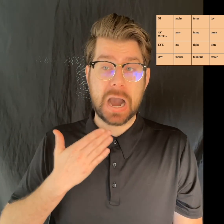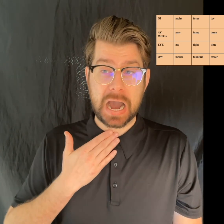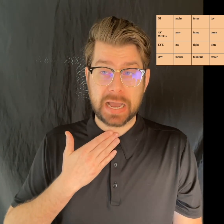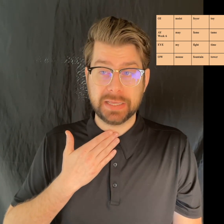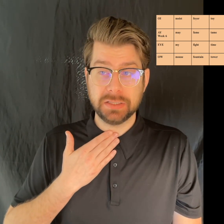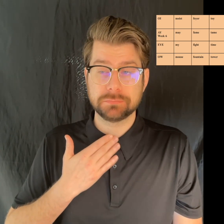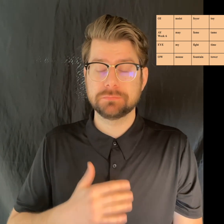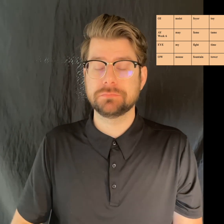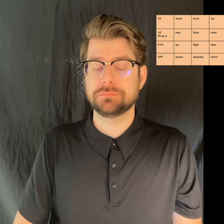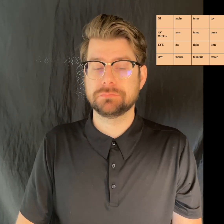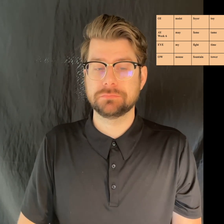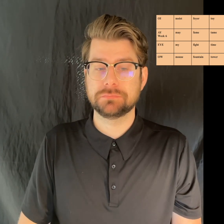my,